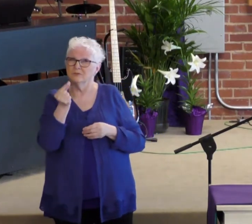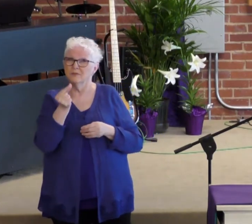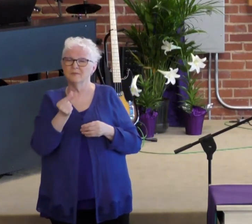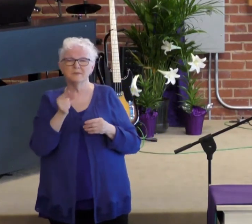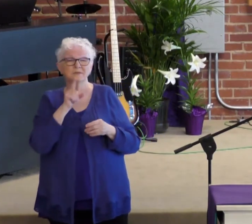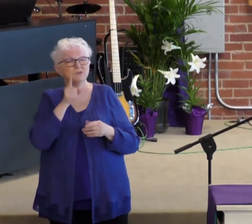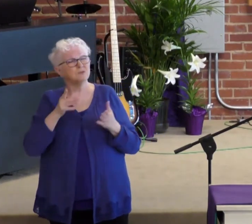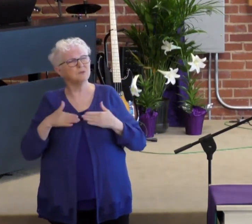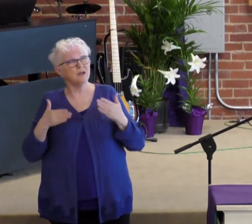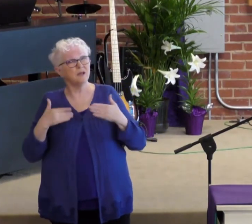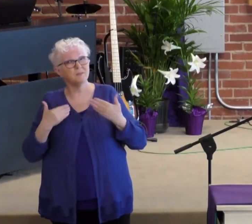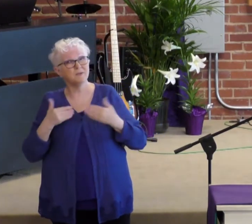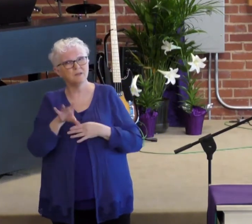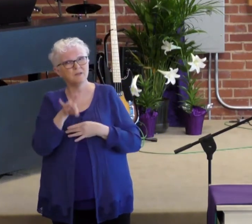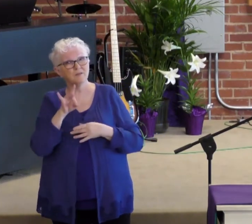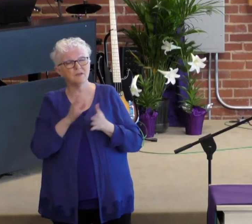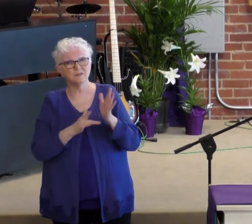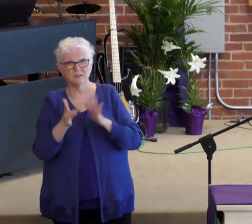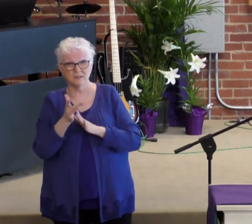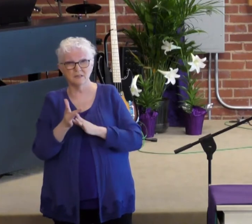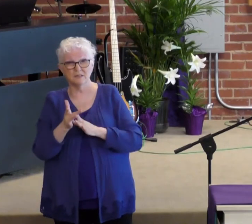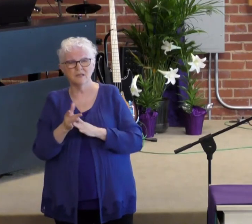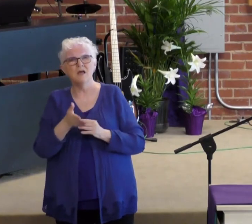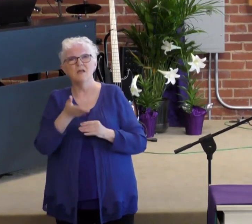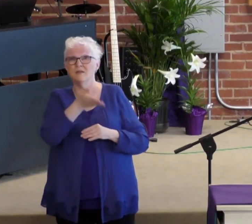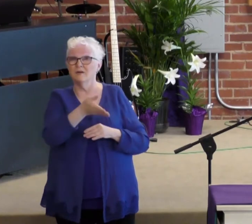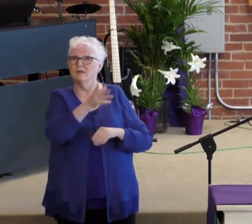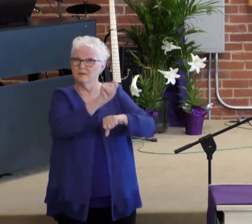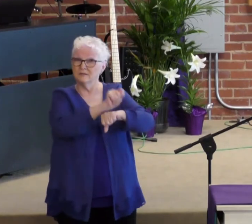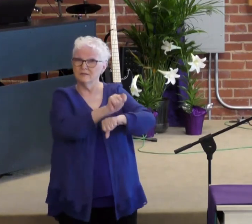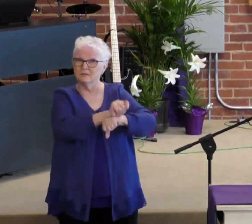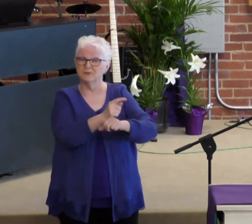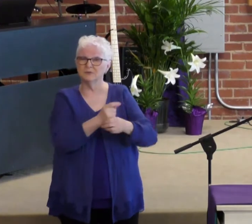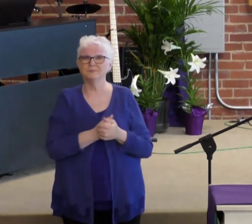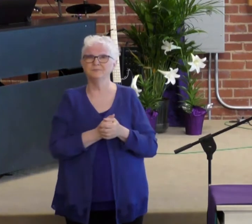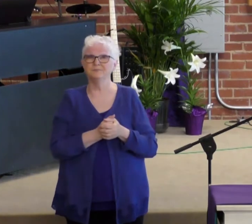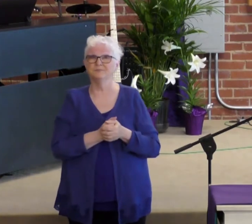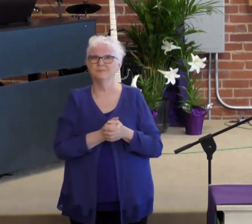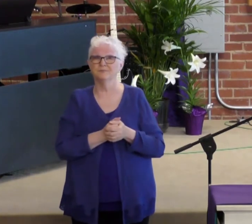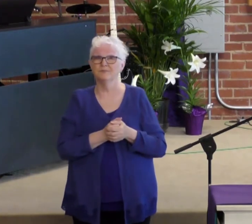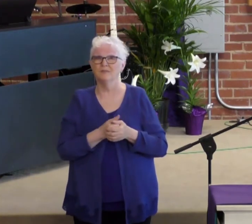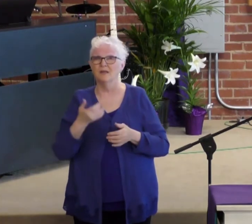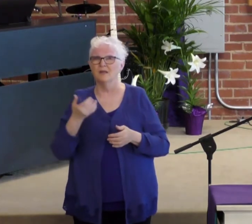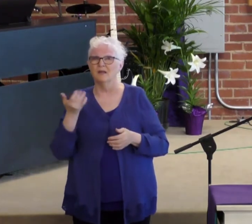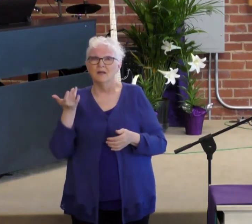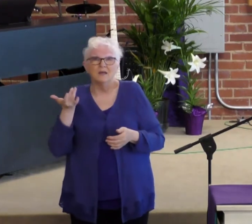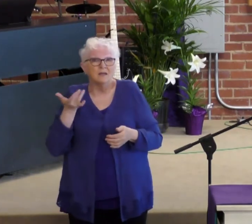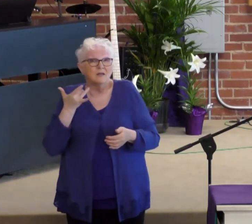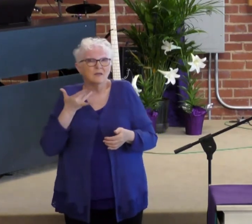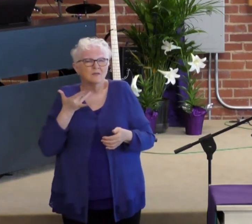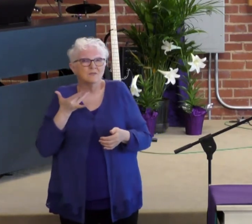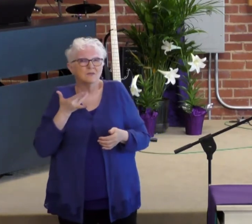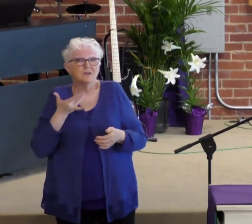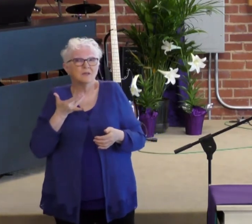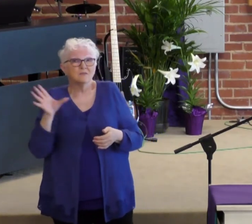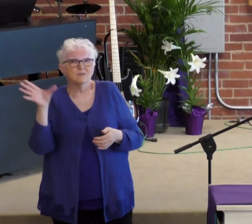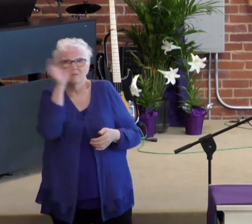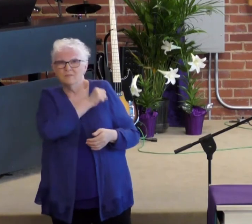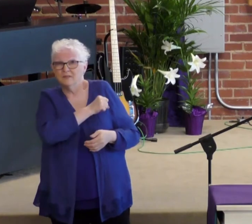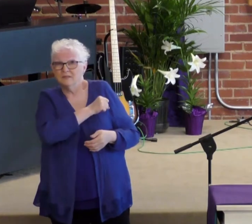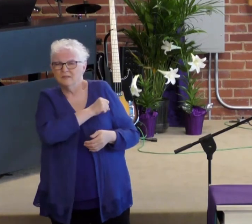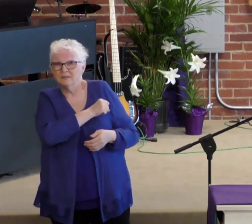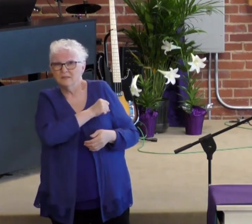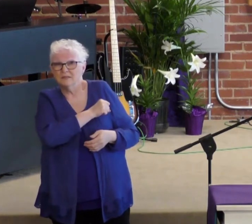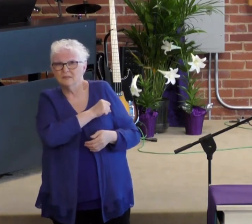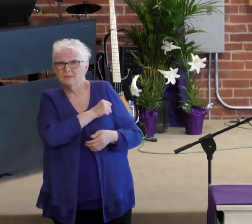him, and they found him in the temple. And I often tell people, if you feel like you're missing out on Jesus,